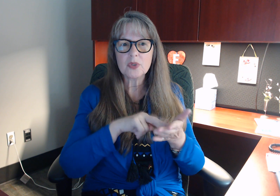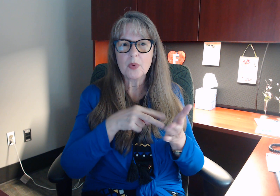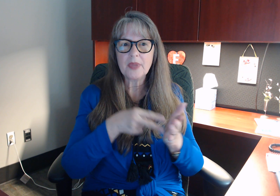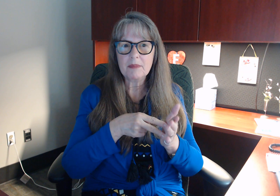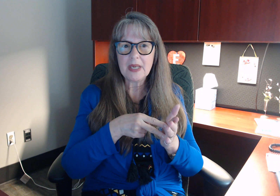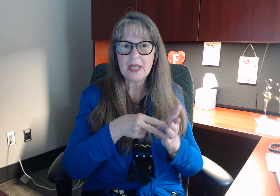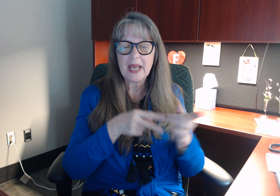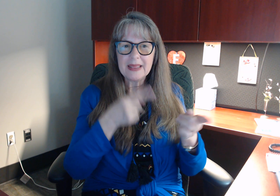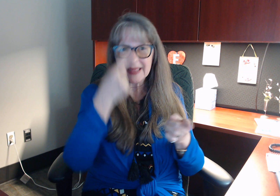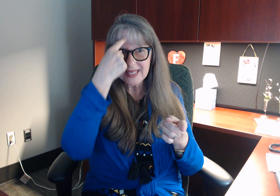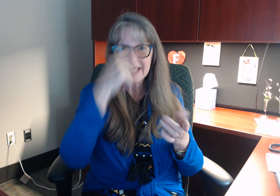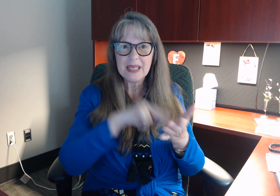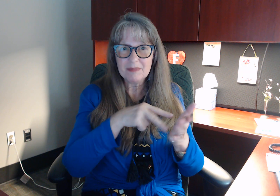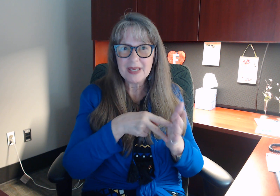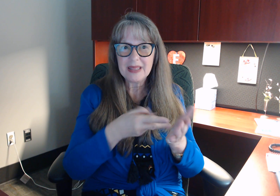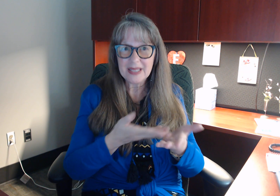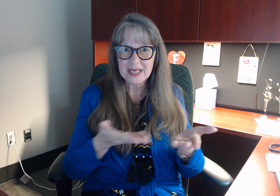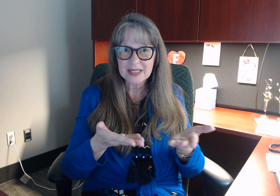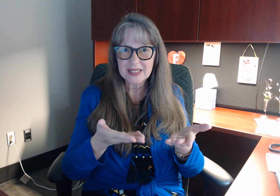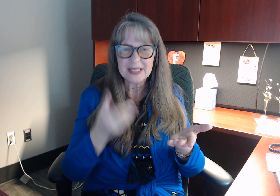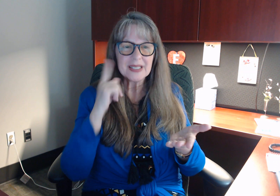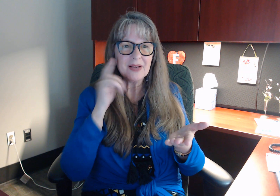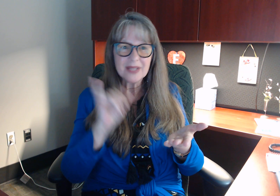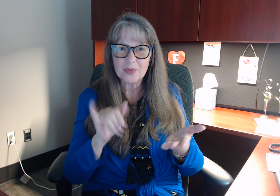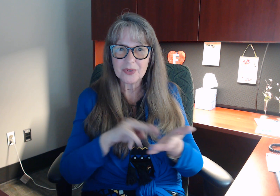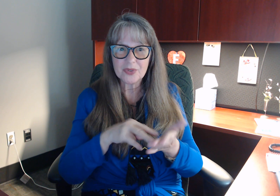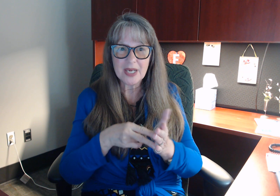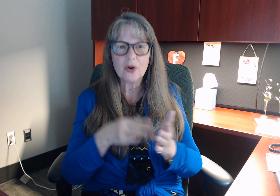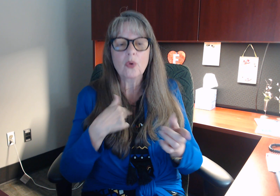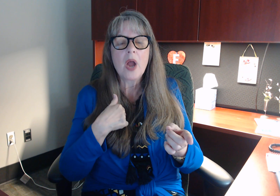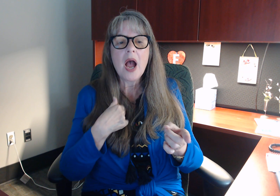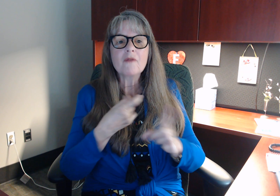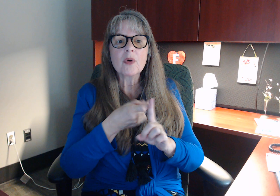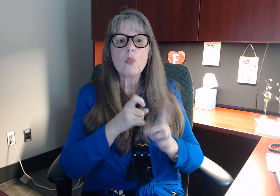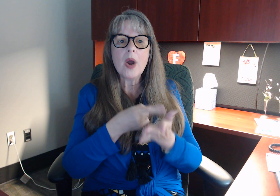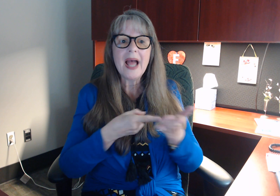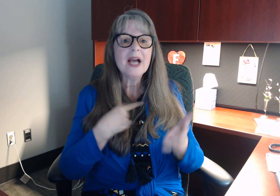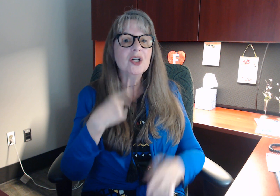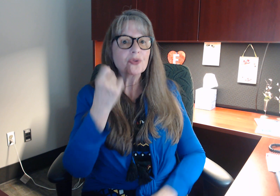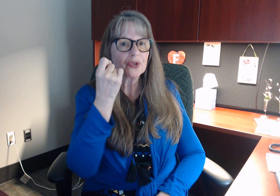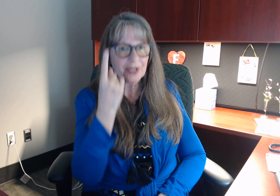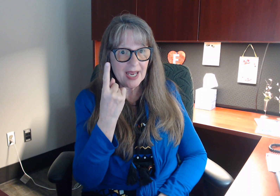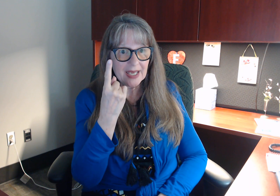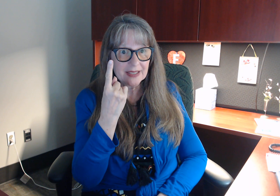what they mean. I think they mean this. It sounds like what they're saying, or from what I understand,